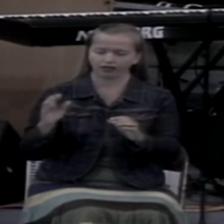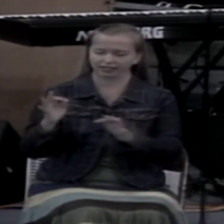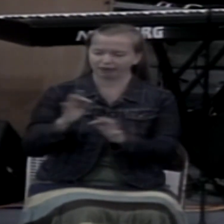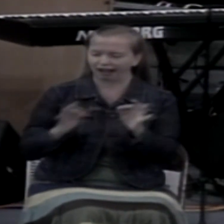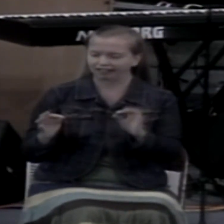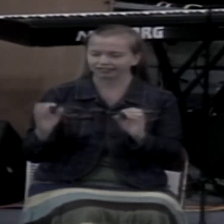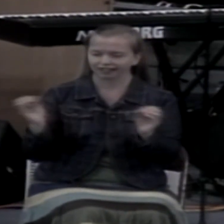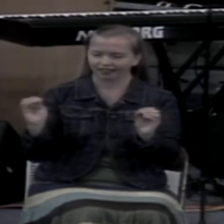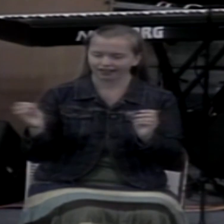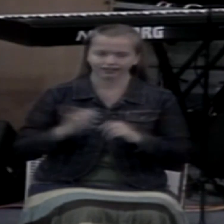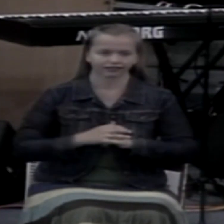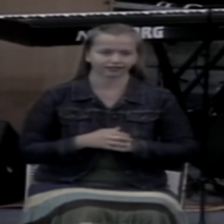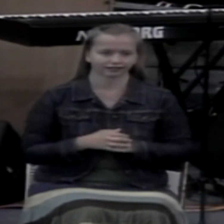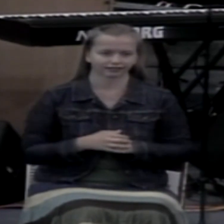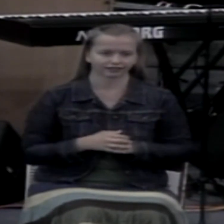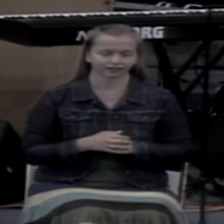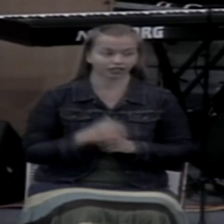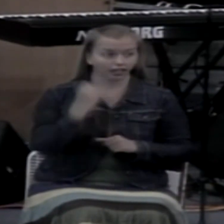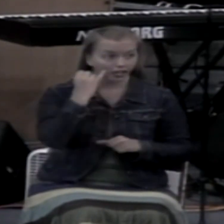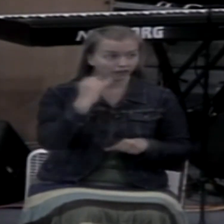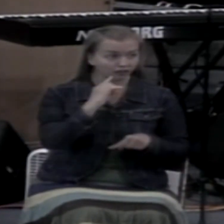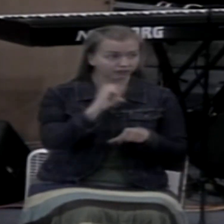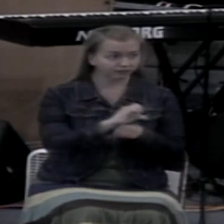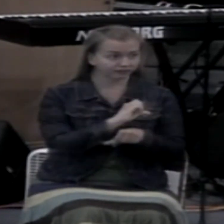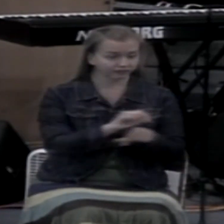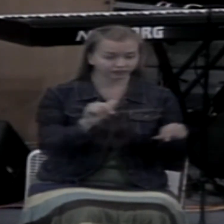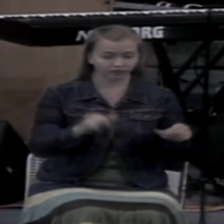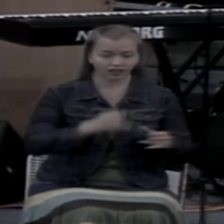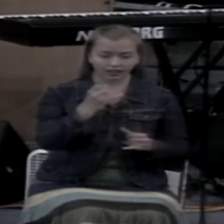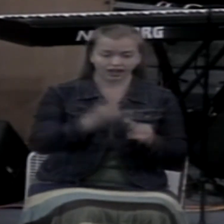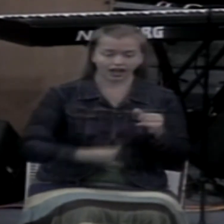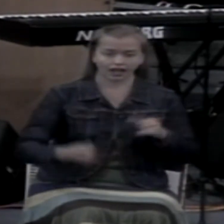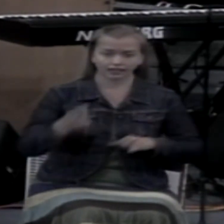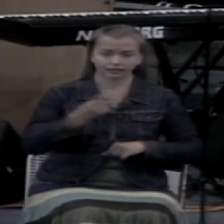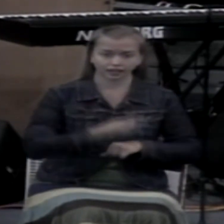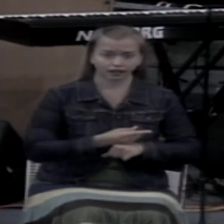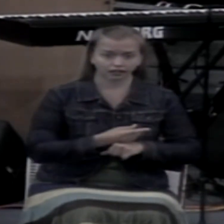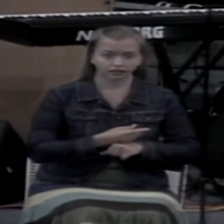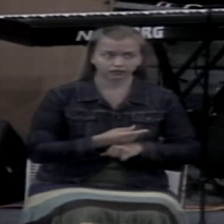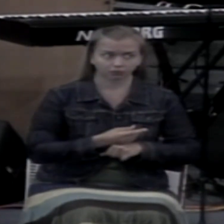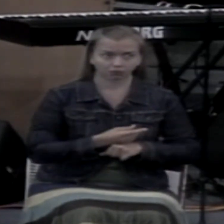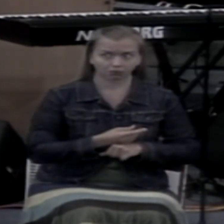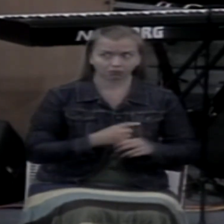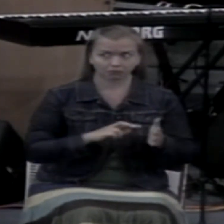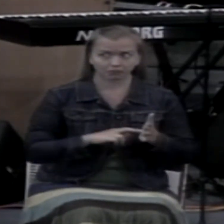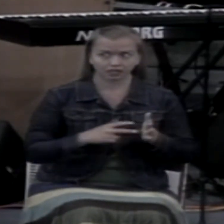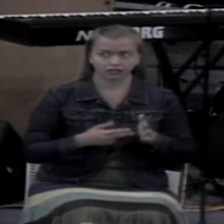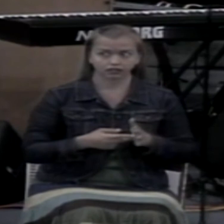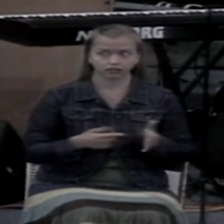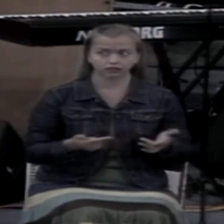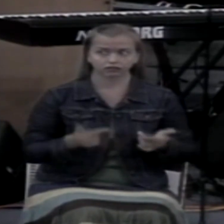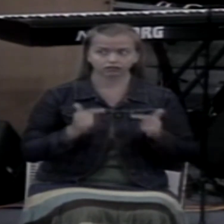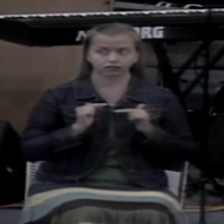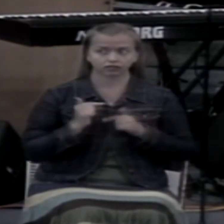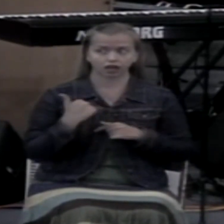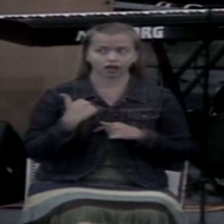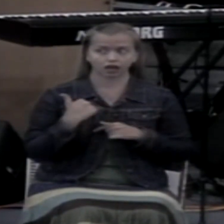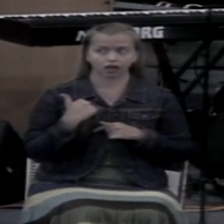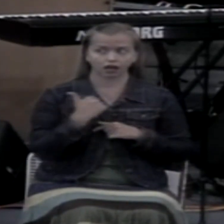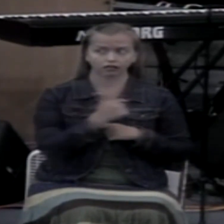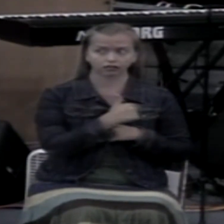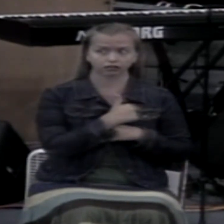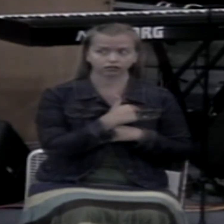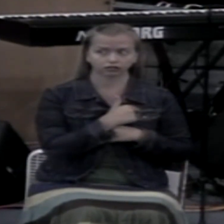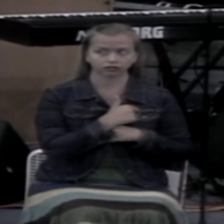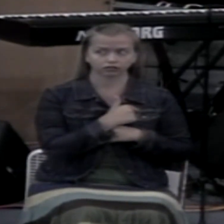your church to be a glorious church without spot or wrinkle? Now just think what I'm saying now. It is when the blood of the Lord Jesus Christ